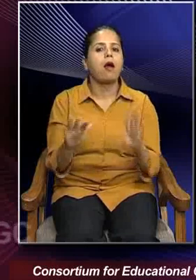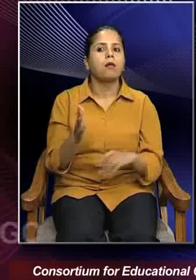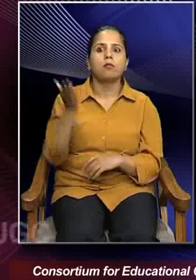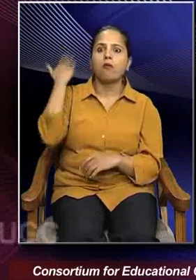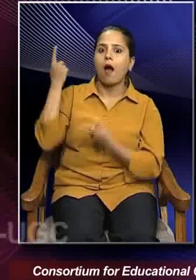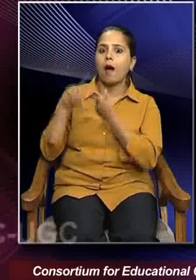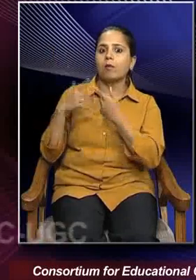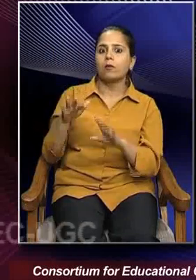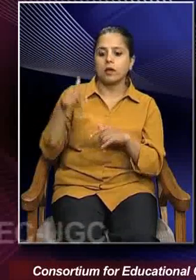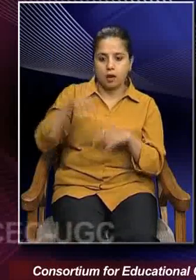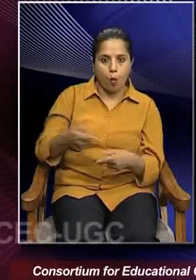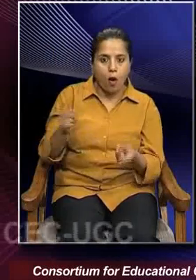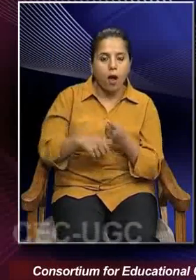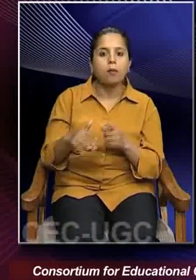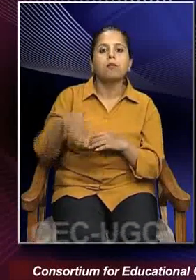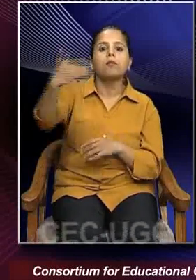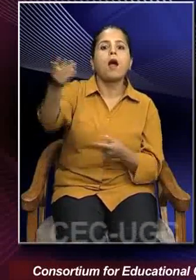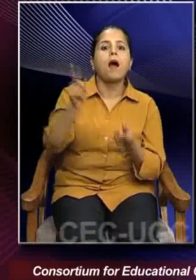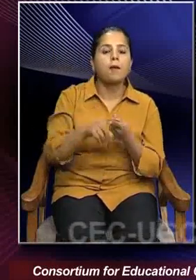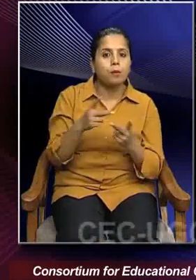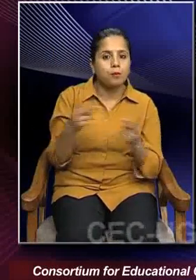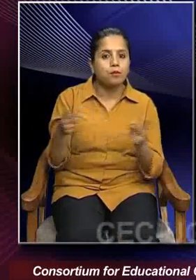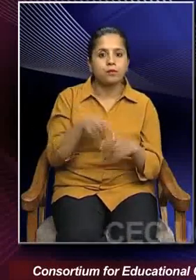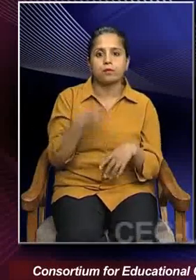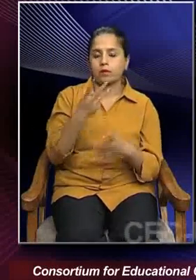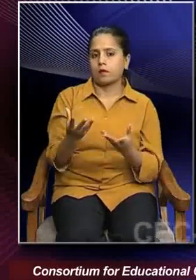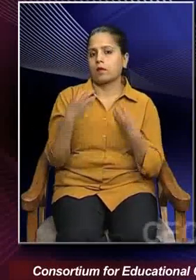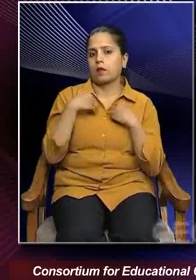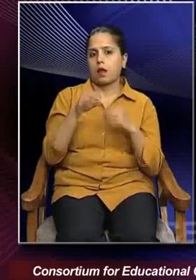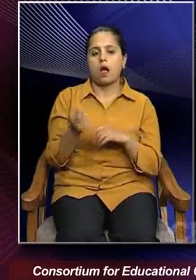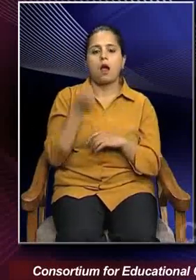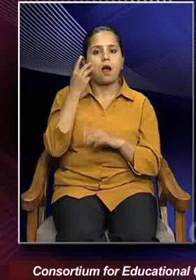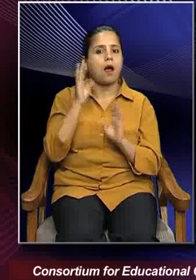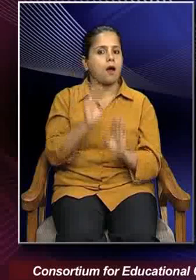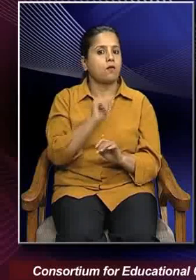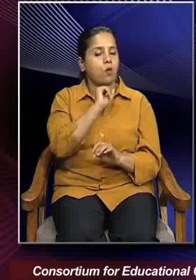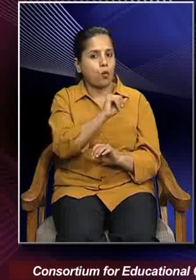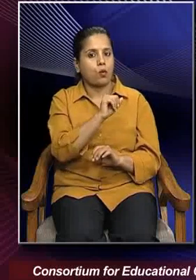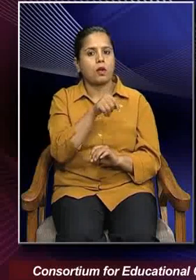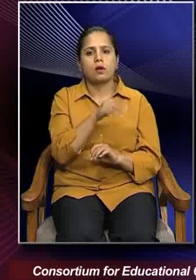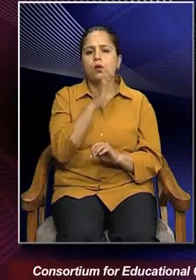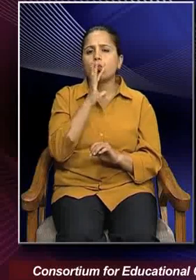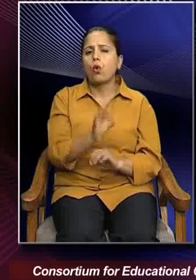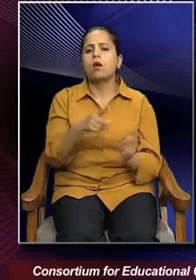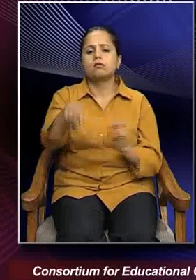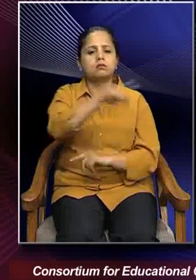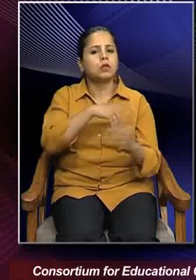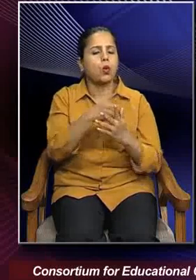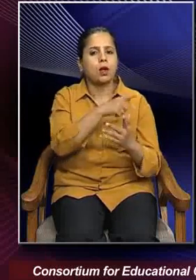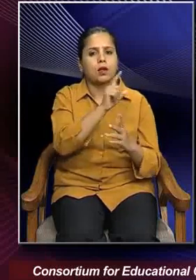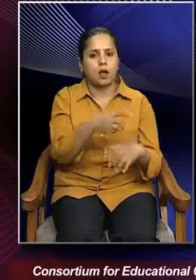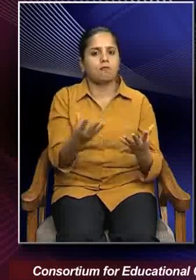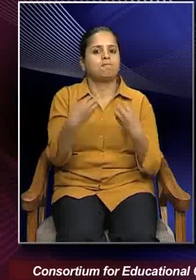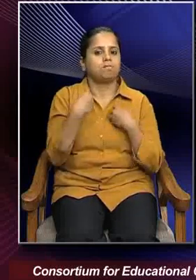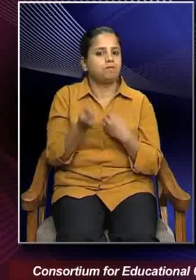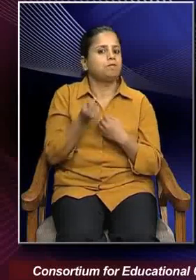and it enables us to perceive the temporal aspects of the reality. Fine.